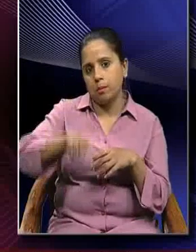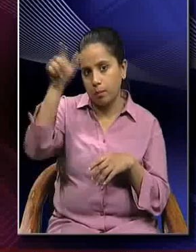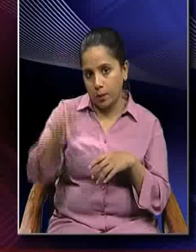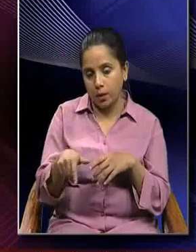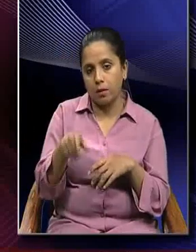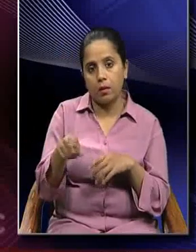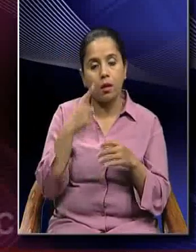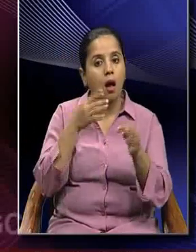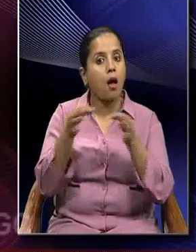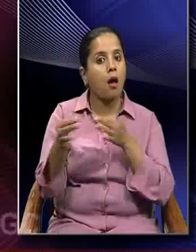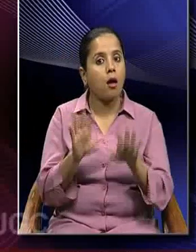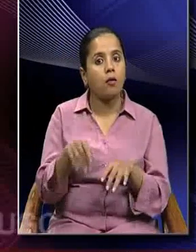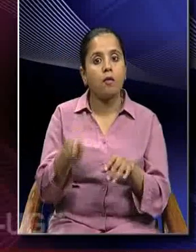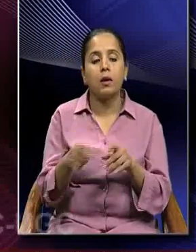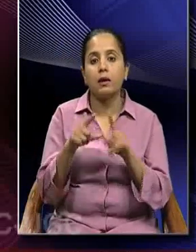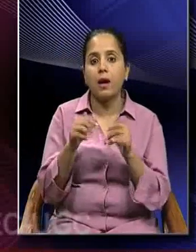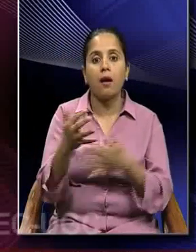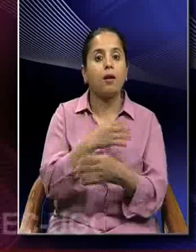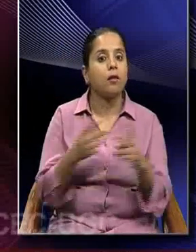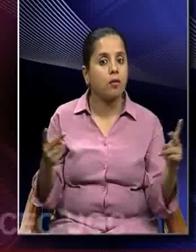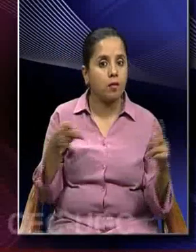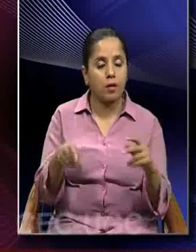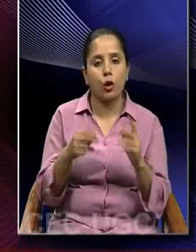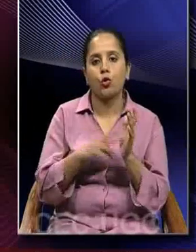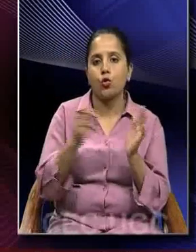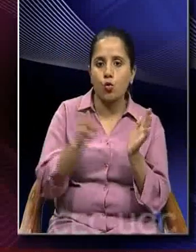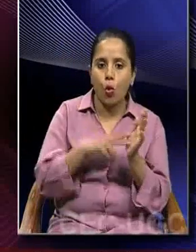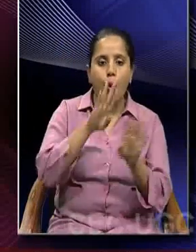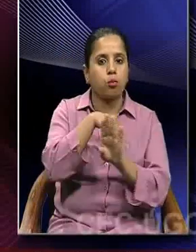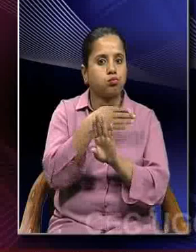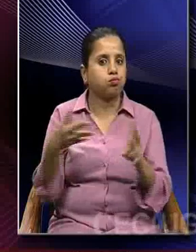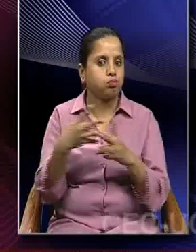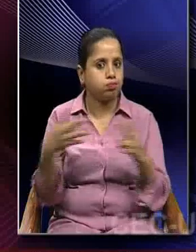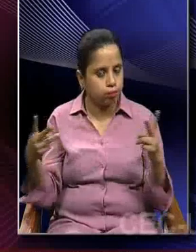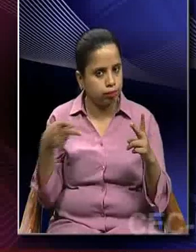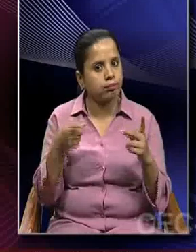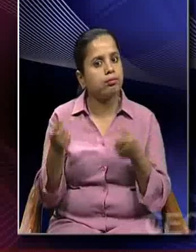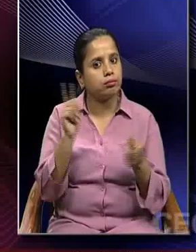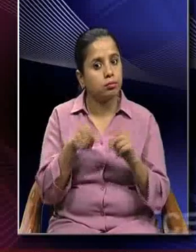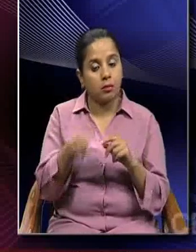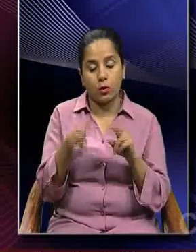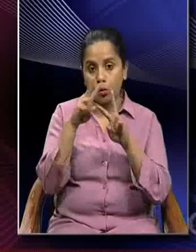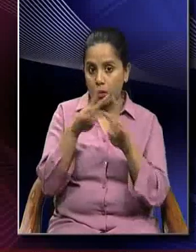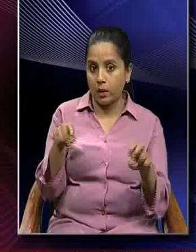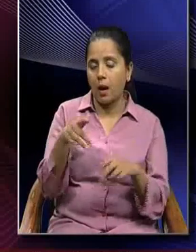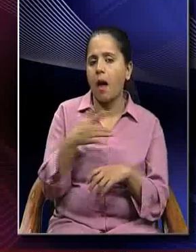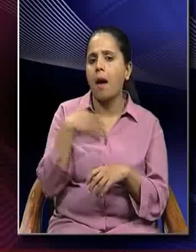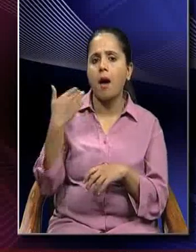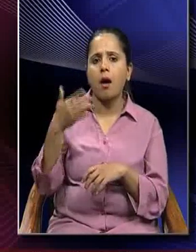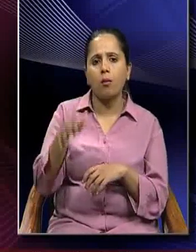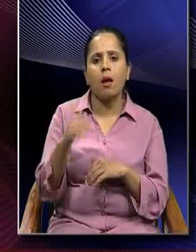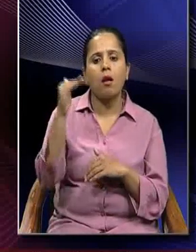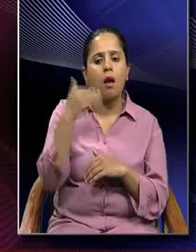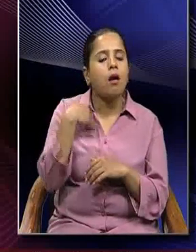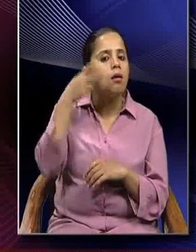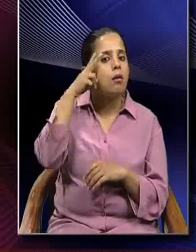and describes their data using non-statistical techniques. These researchers are usually less